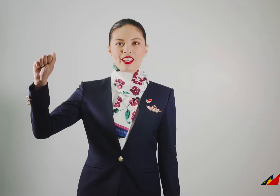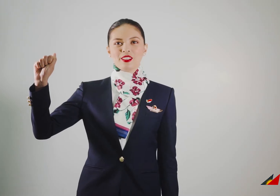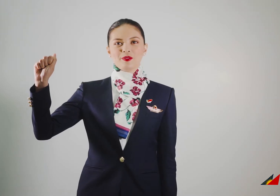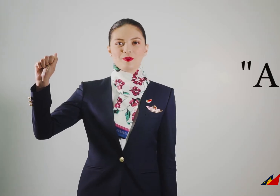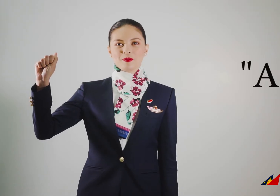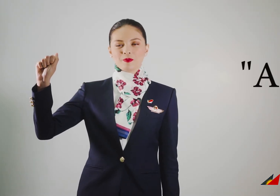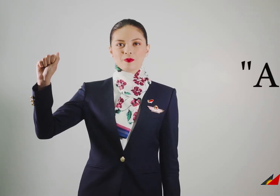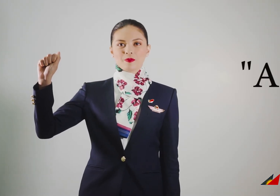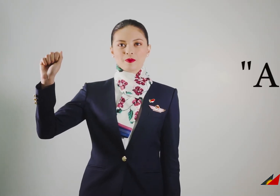A,